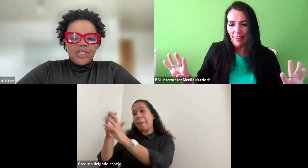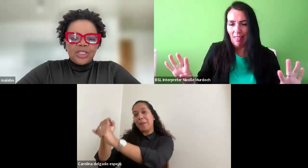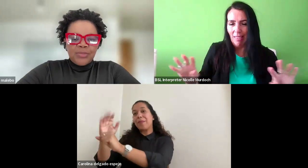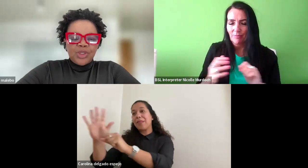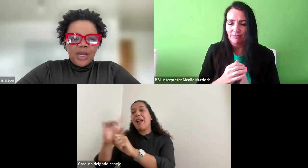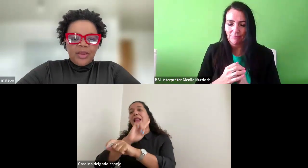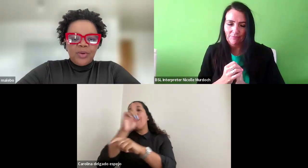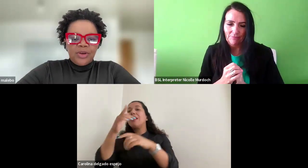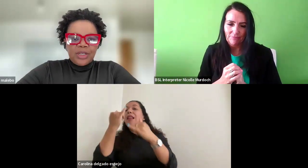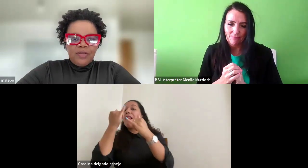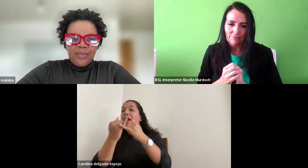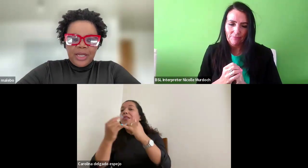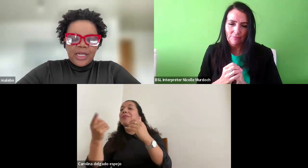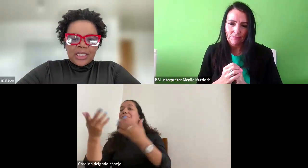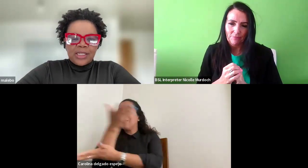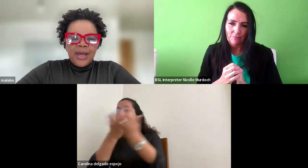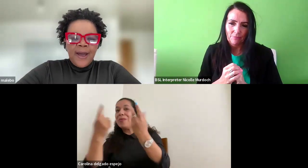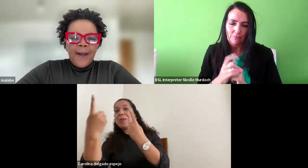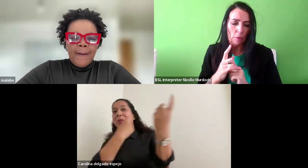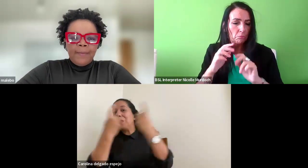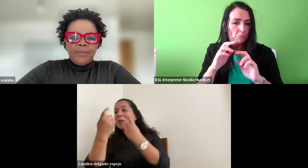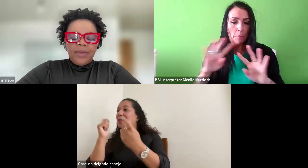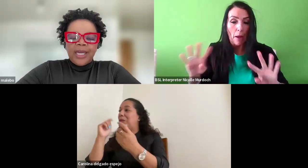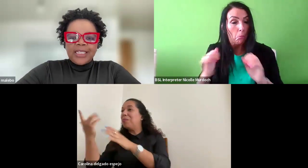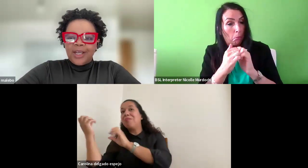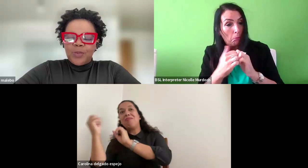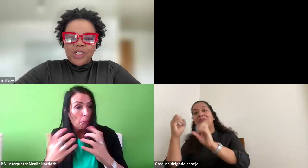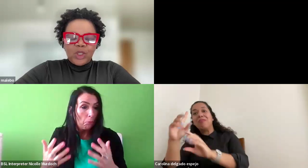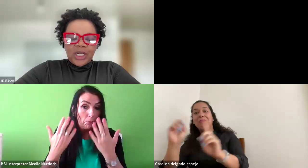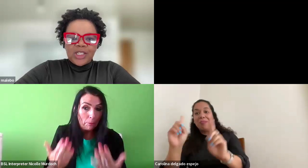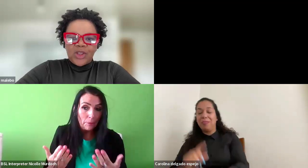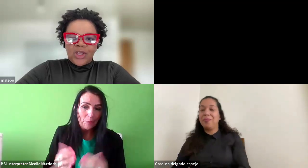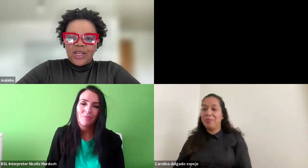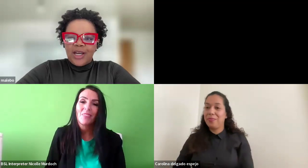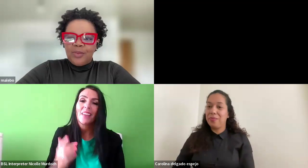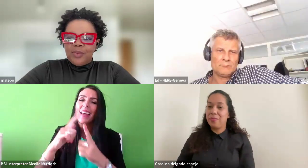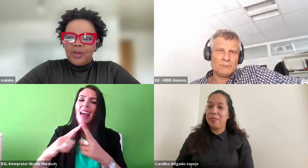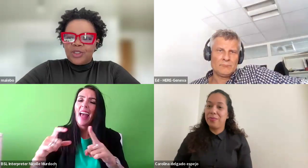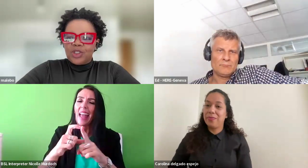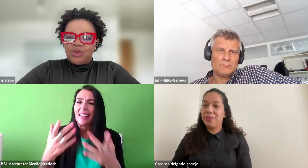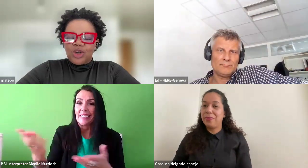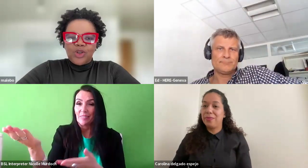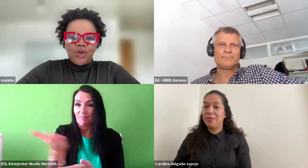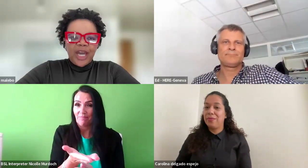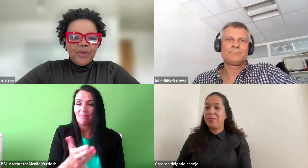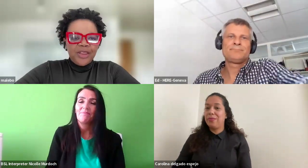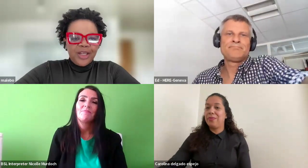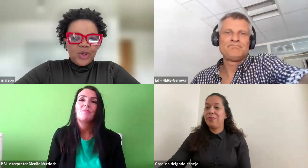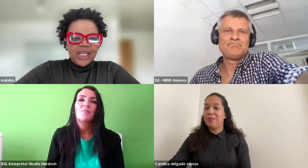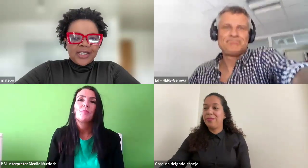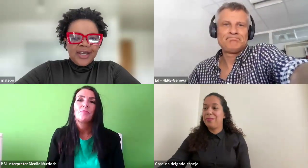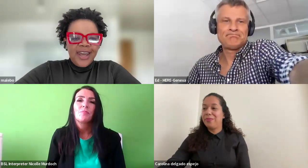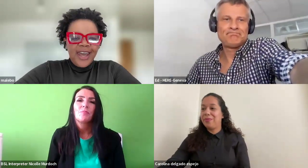done just comes together with the rest of our panelists. Ed, can you please join us on, just switch on your